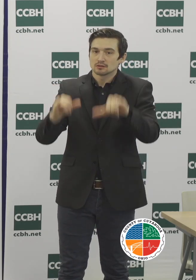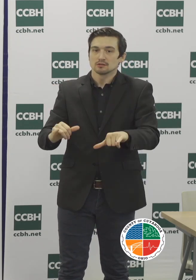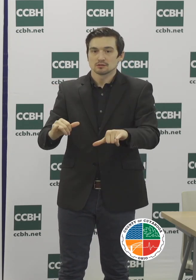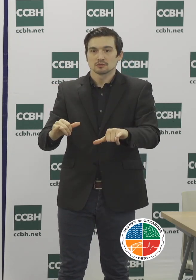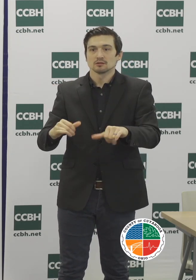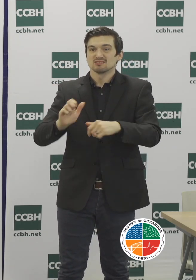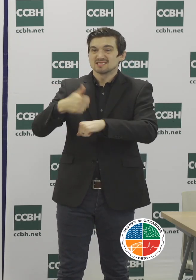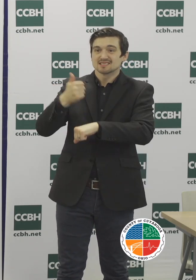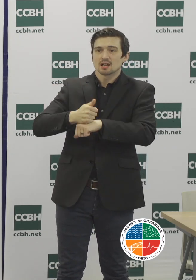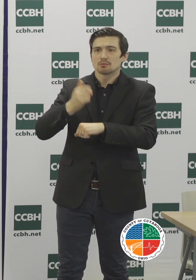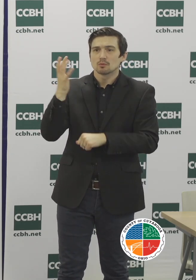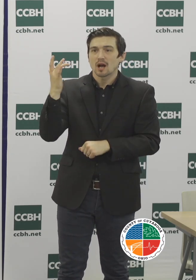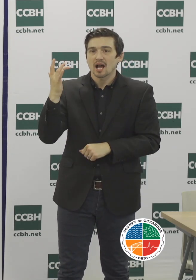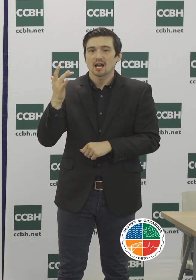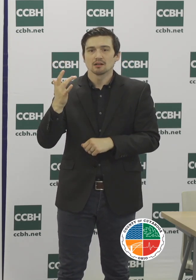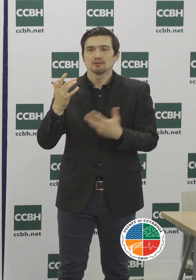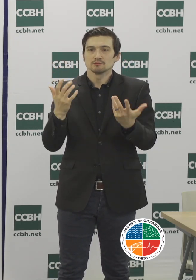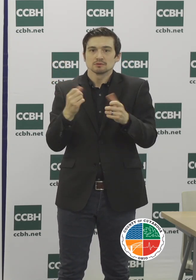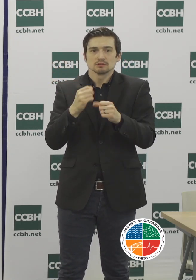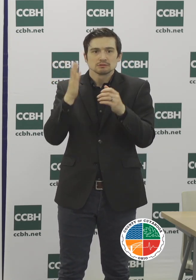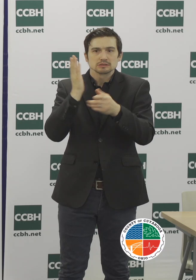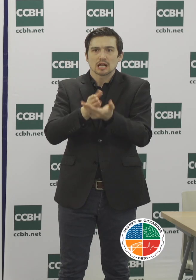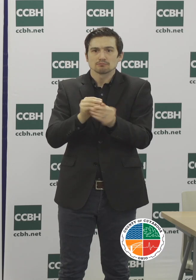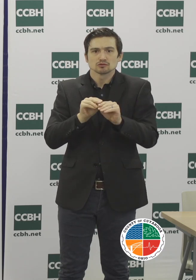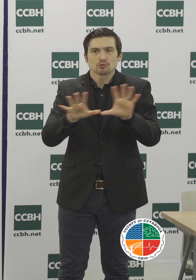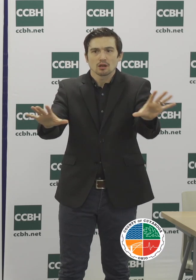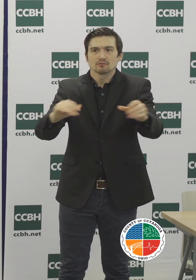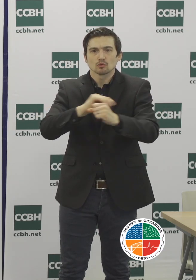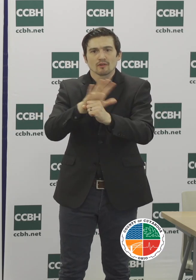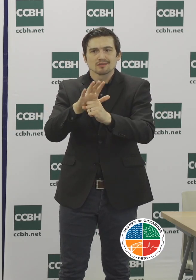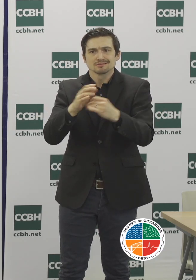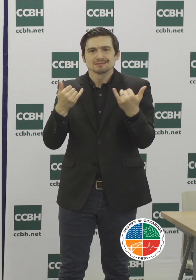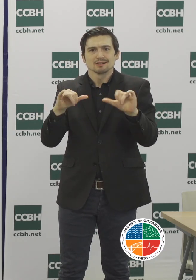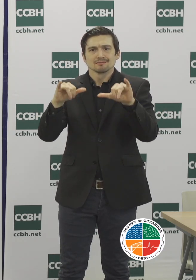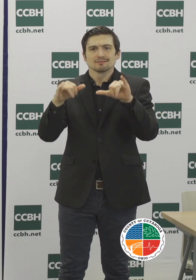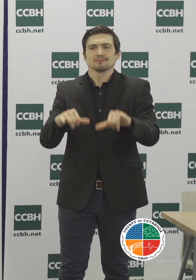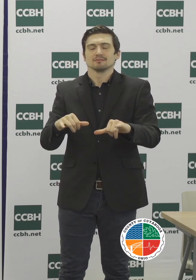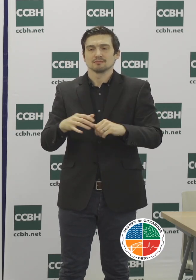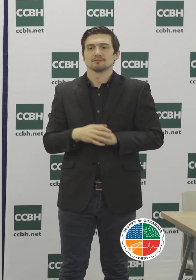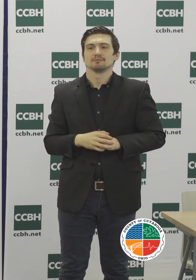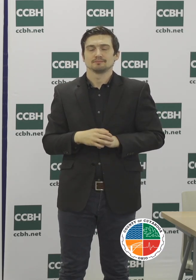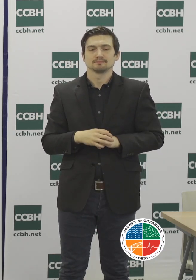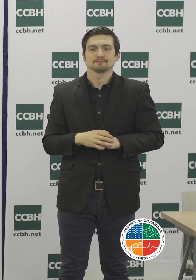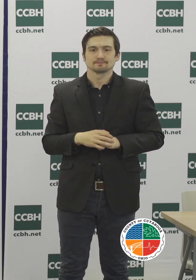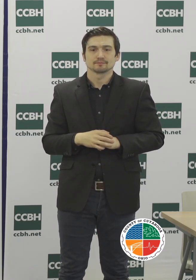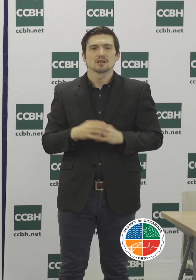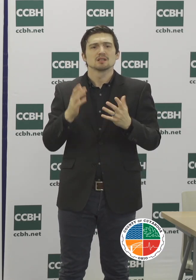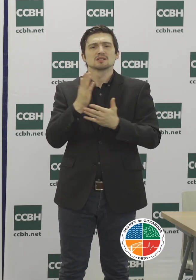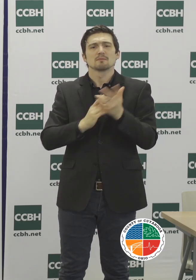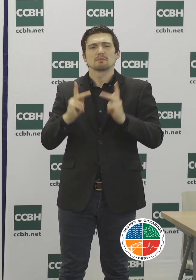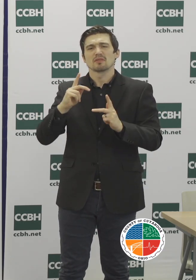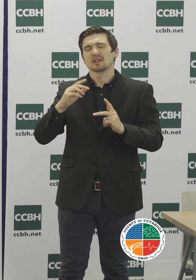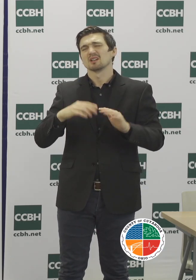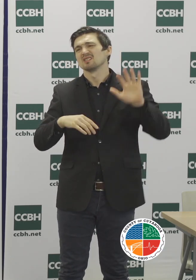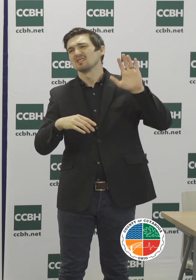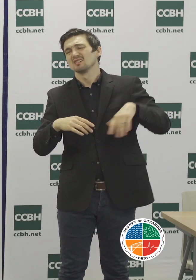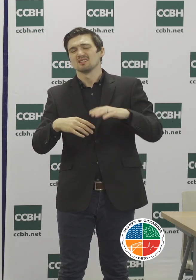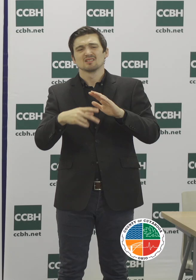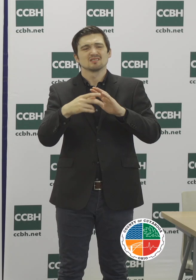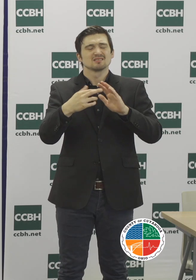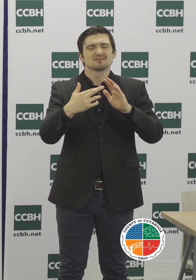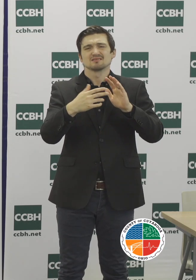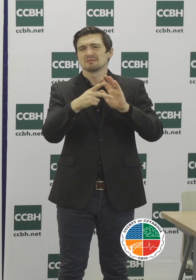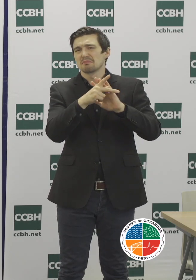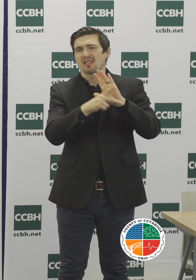and that reason hasn't changed. For those among us who feel that the state's mandates are too restrictive or too cumbersome, I remind you that